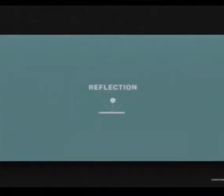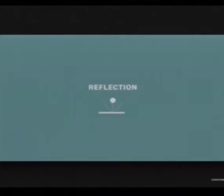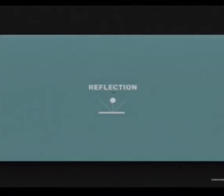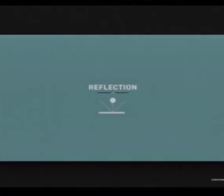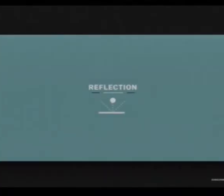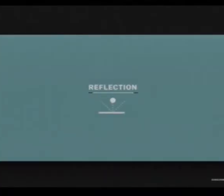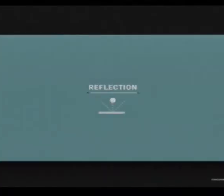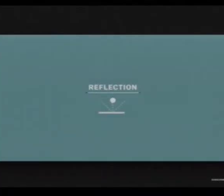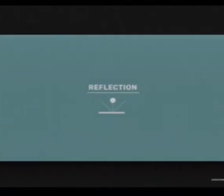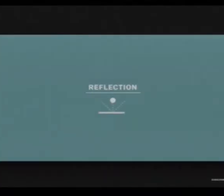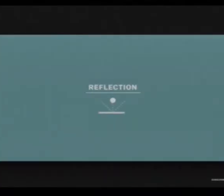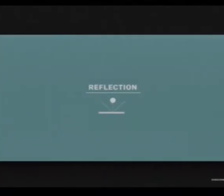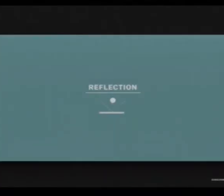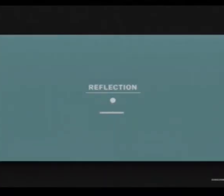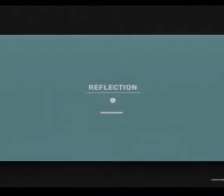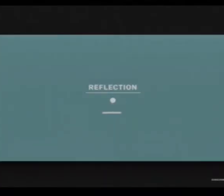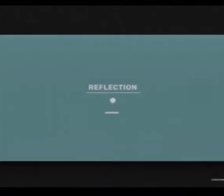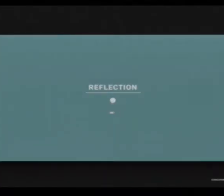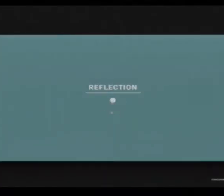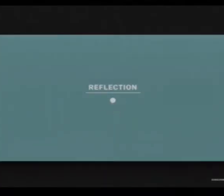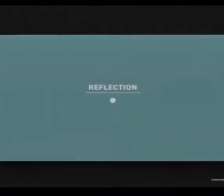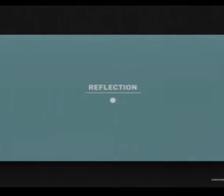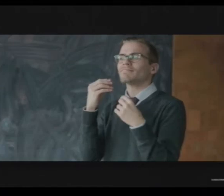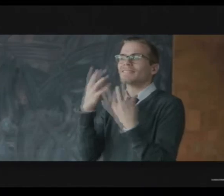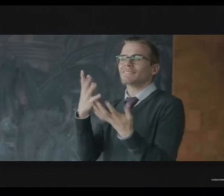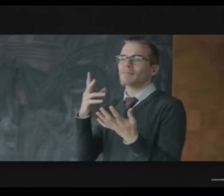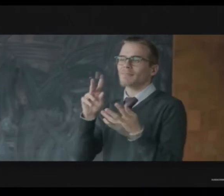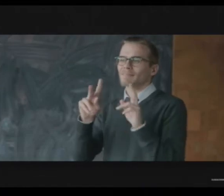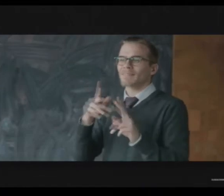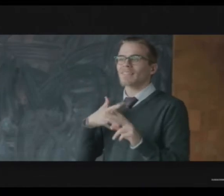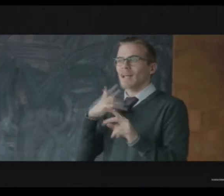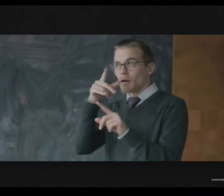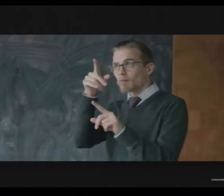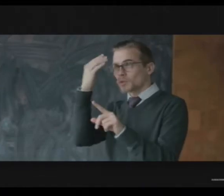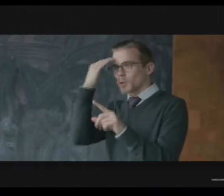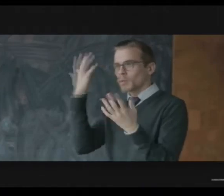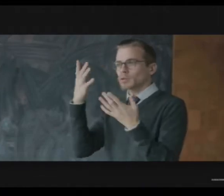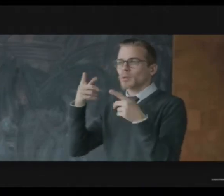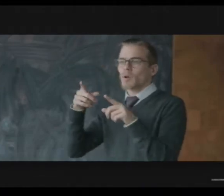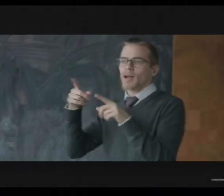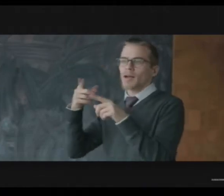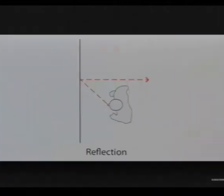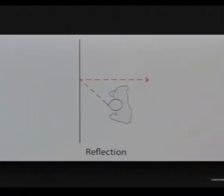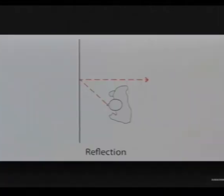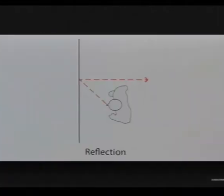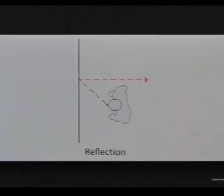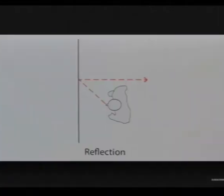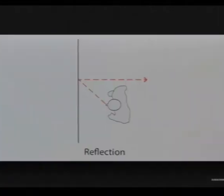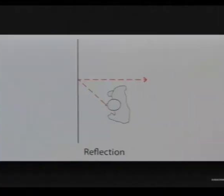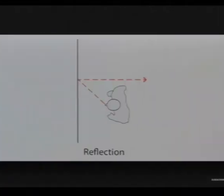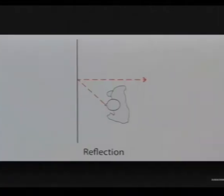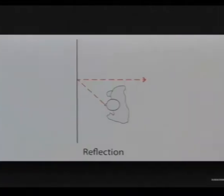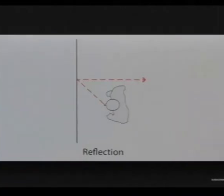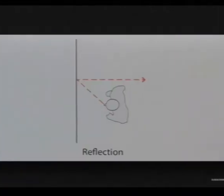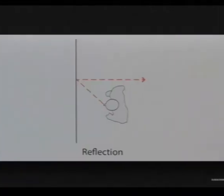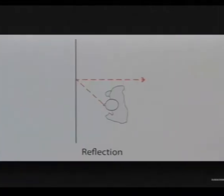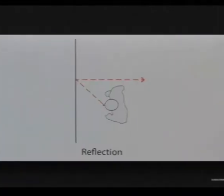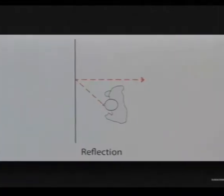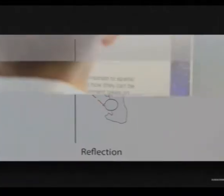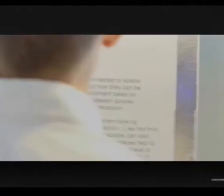But there are mirrors present to allow somebody to know and have a sense of what's happening behind them. Through the use of that reflection,